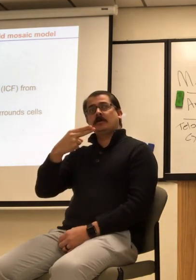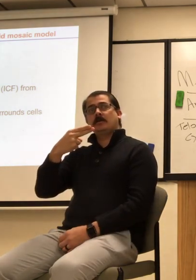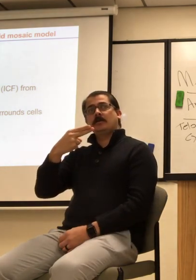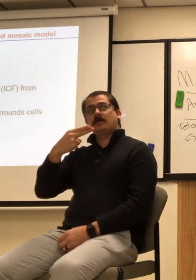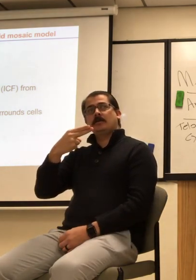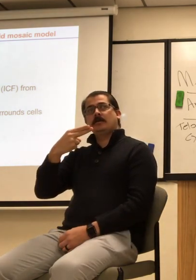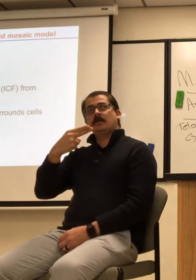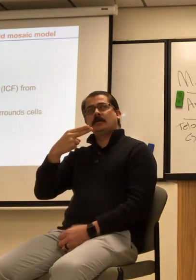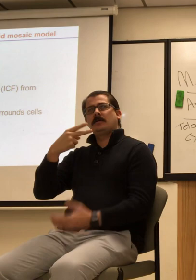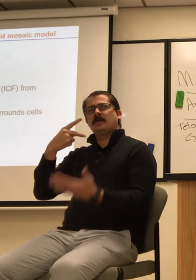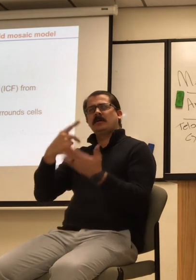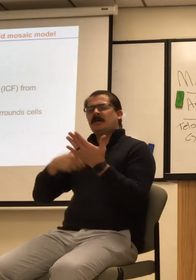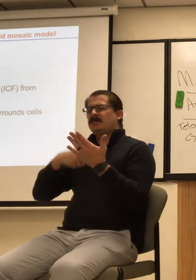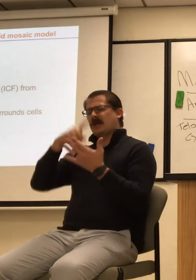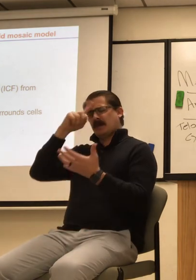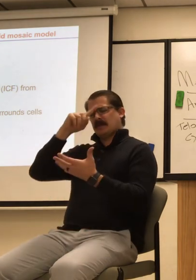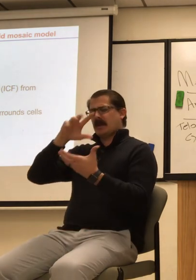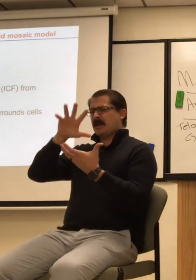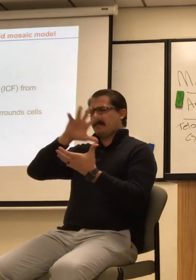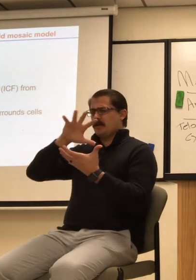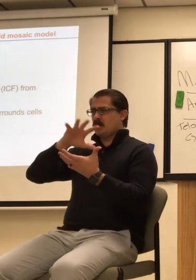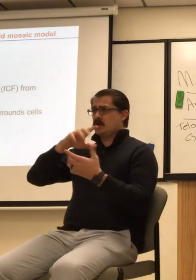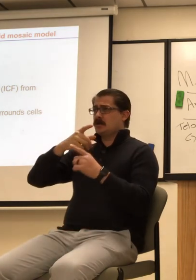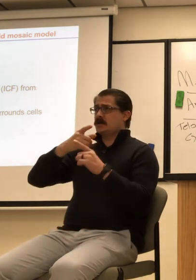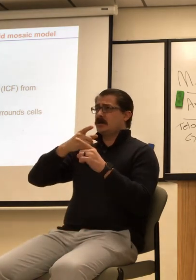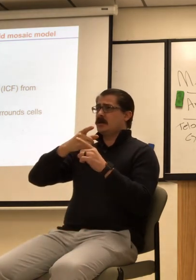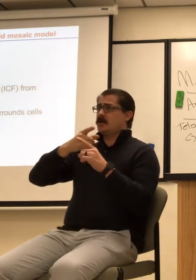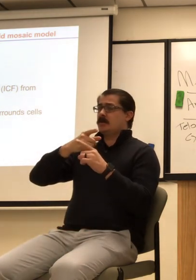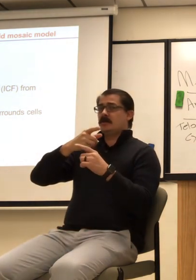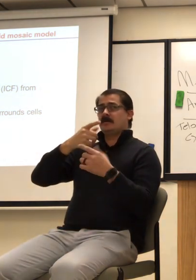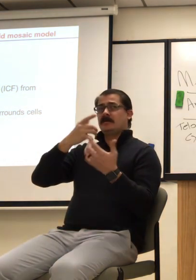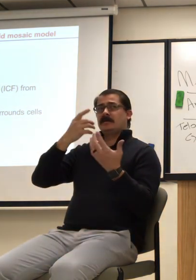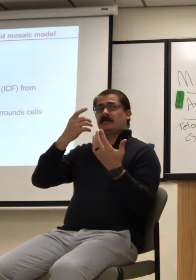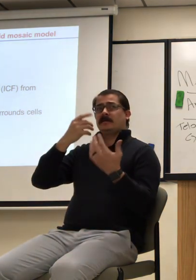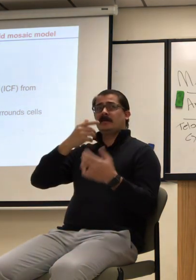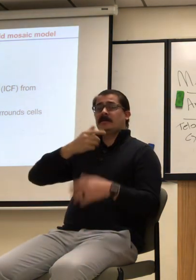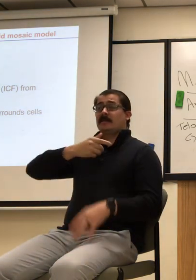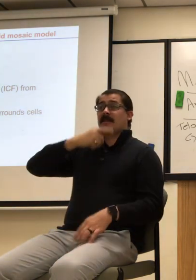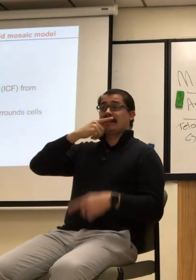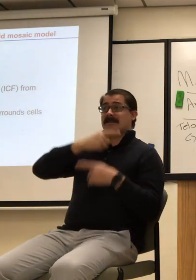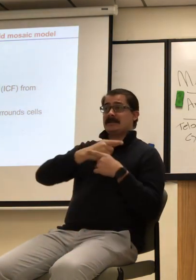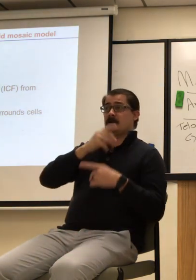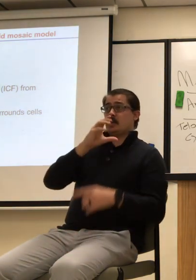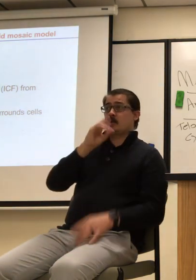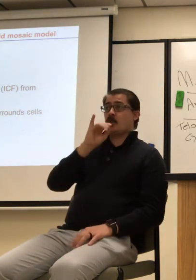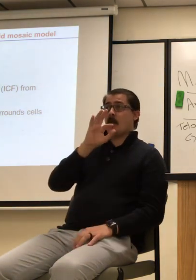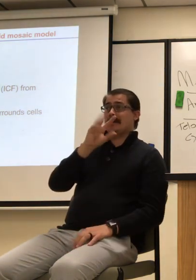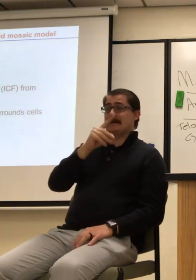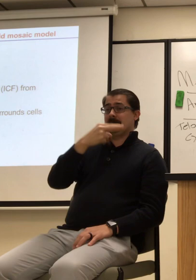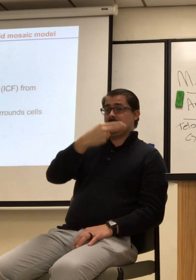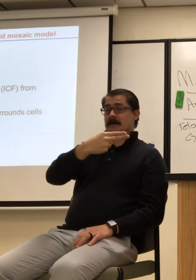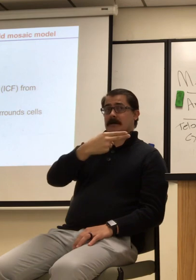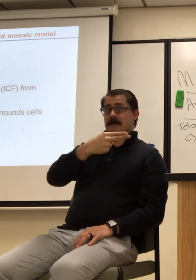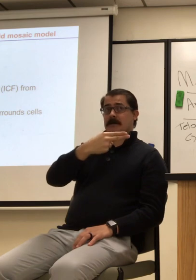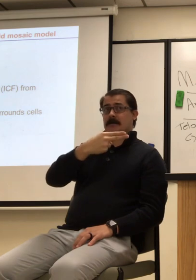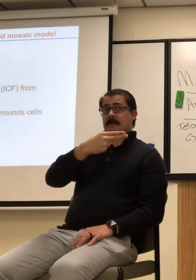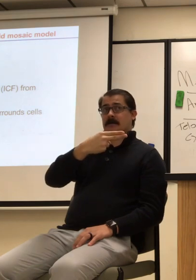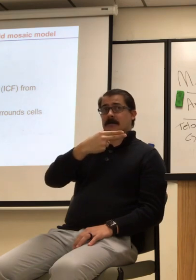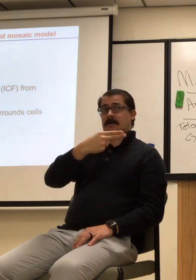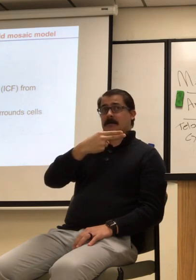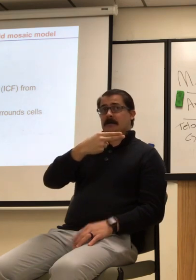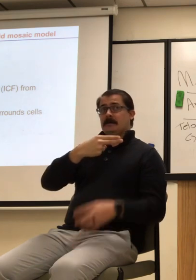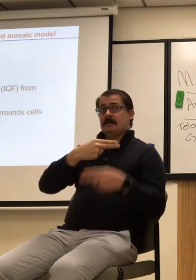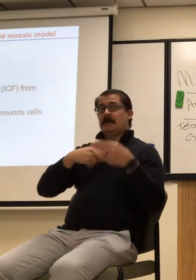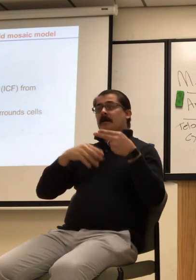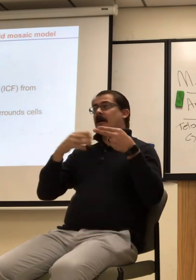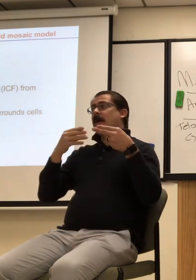I often sometimes get confused between, let's say, the sister chromatids and,